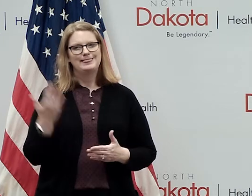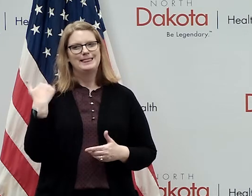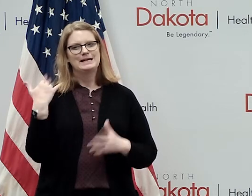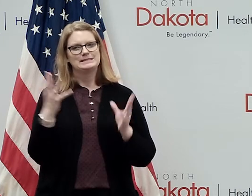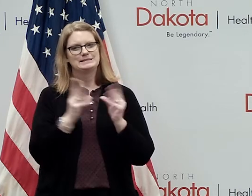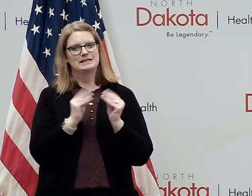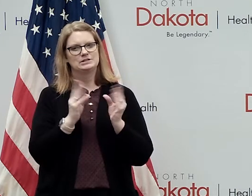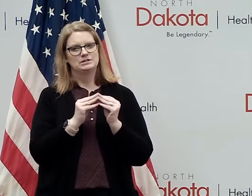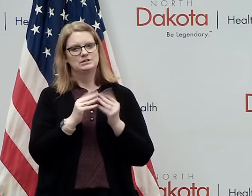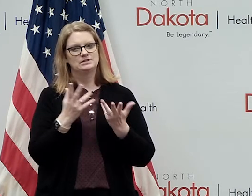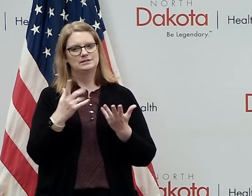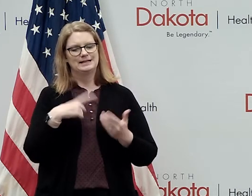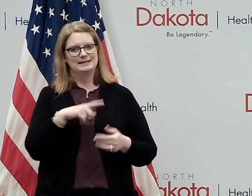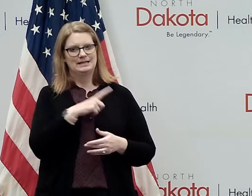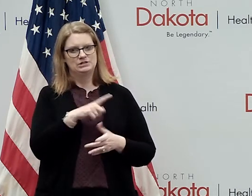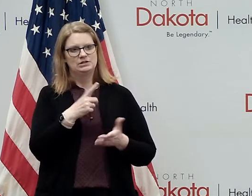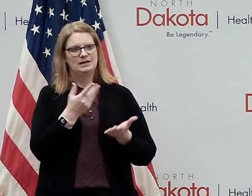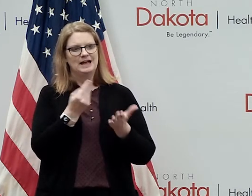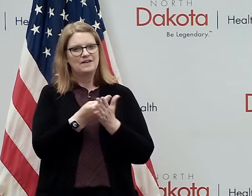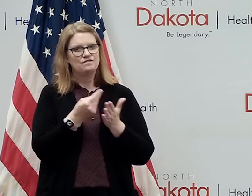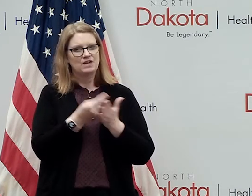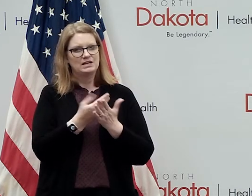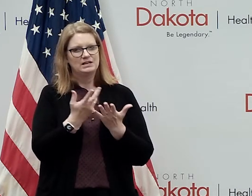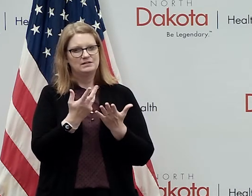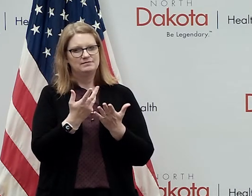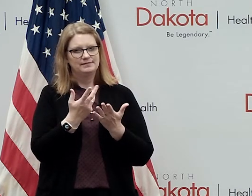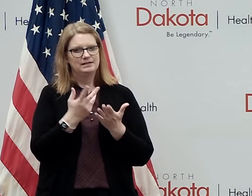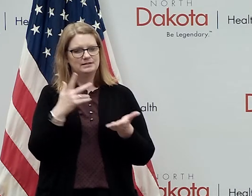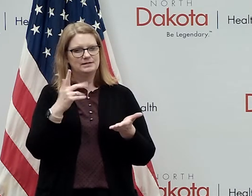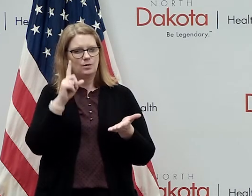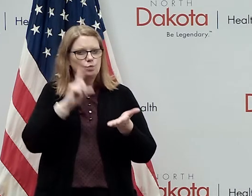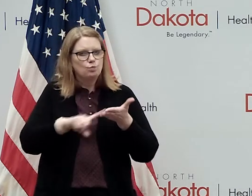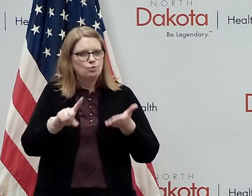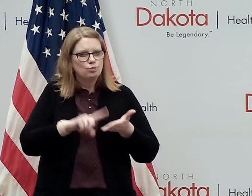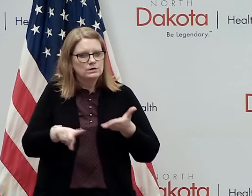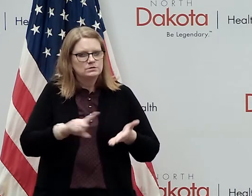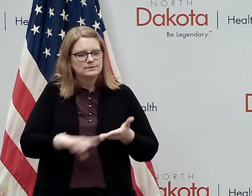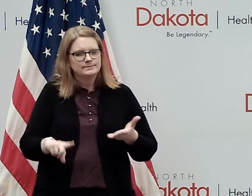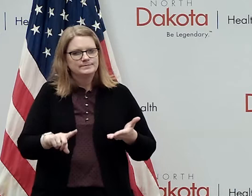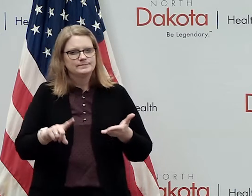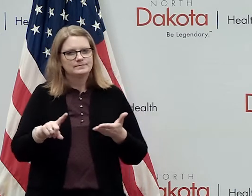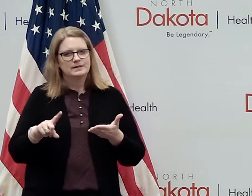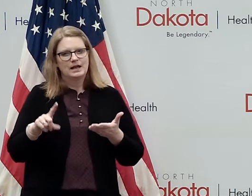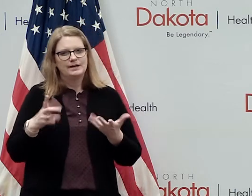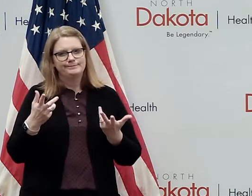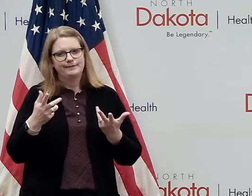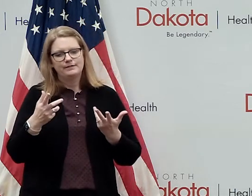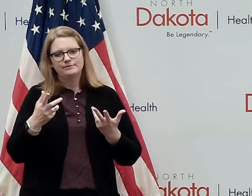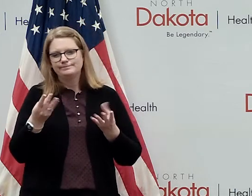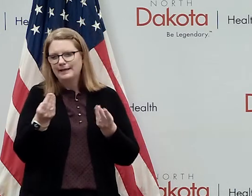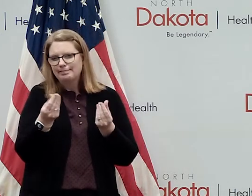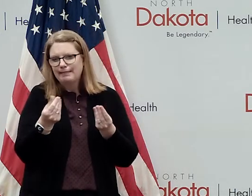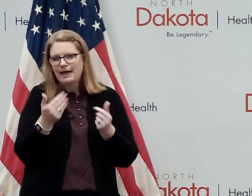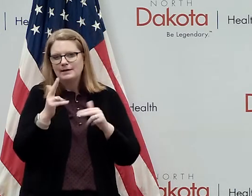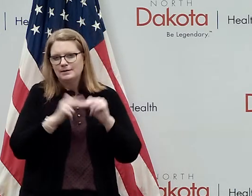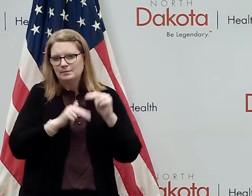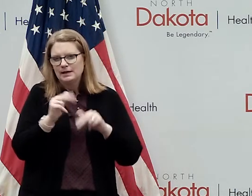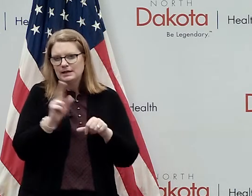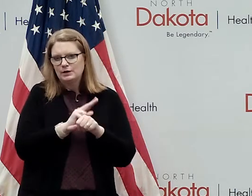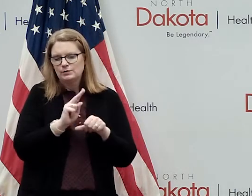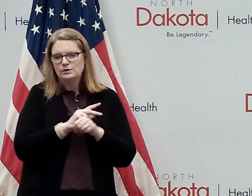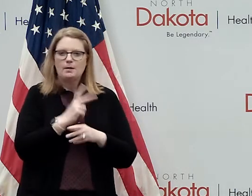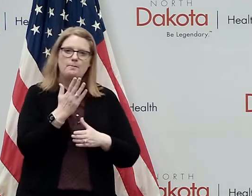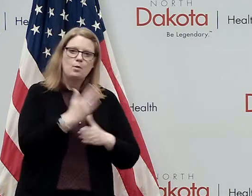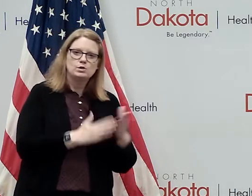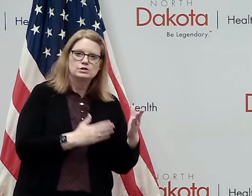last session had wisely funded a real estate study, and that real estate study was the, or I should say, a portion